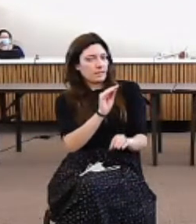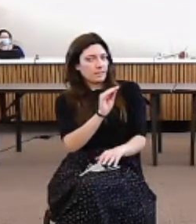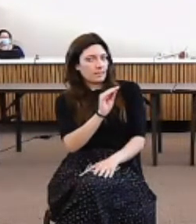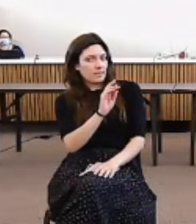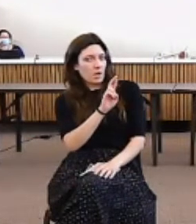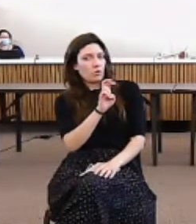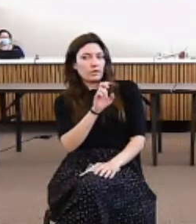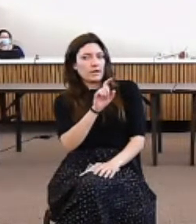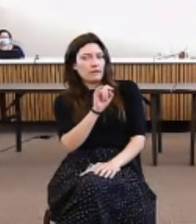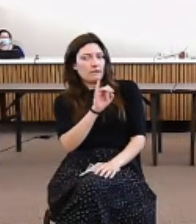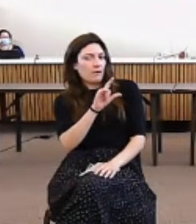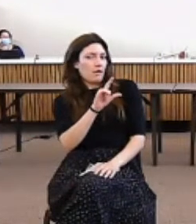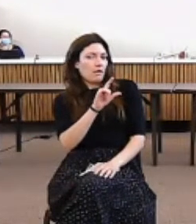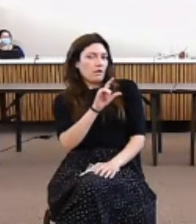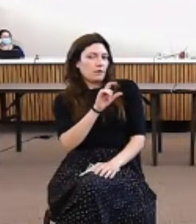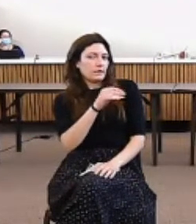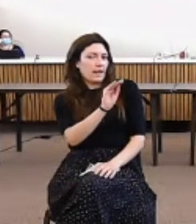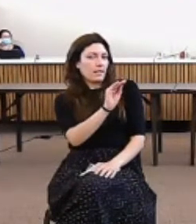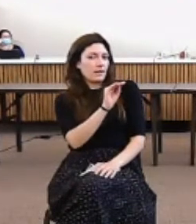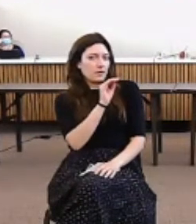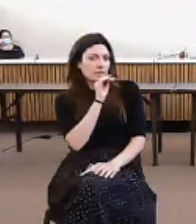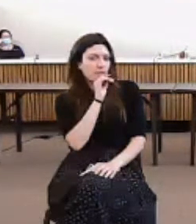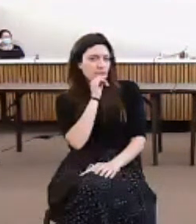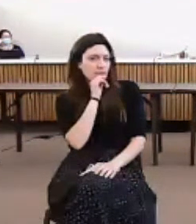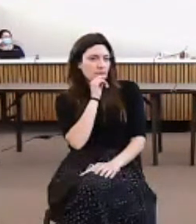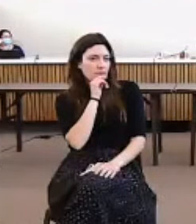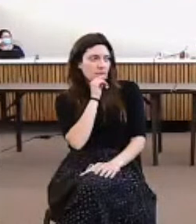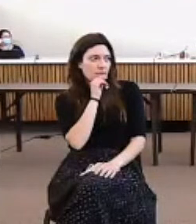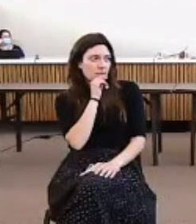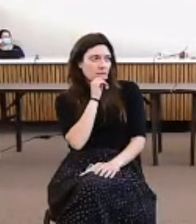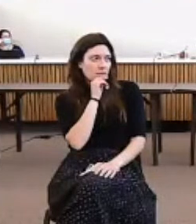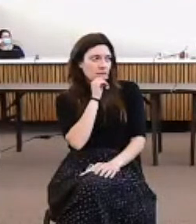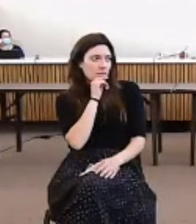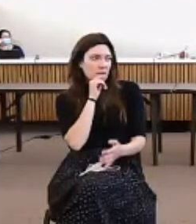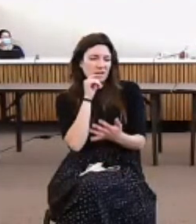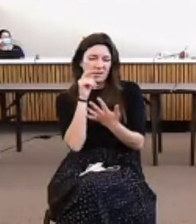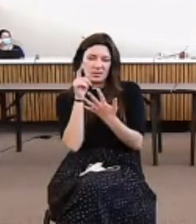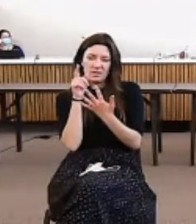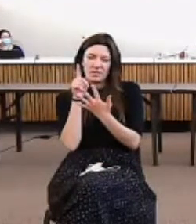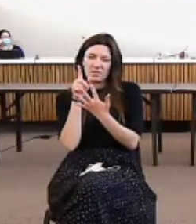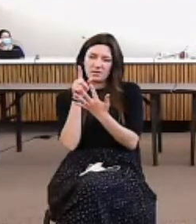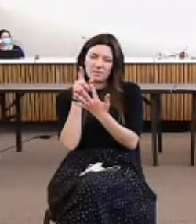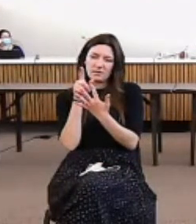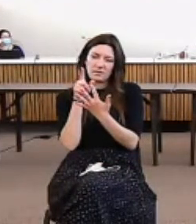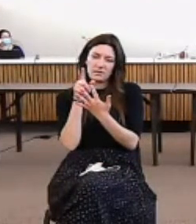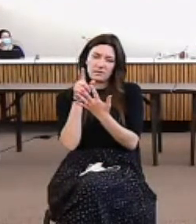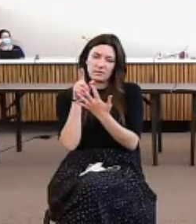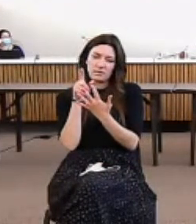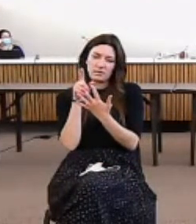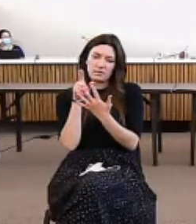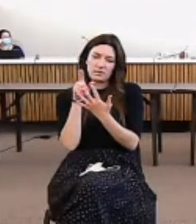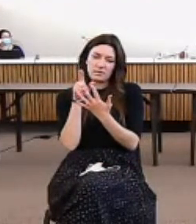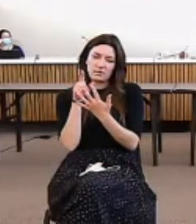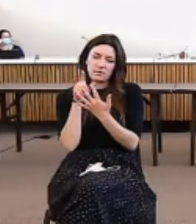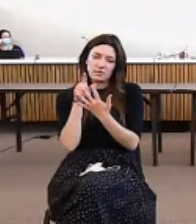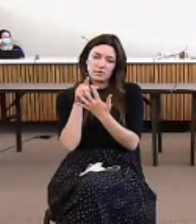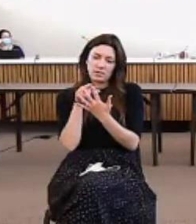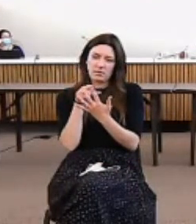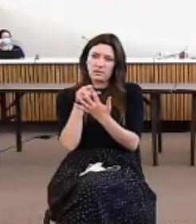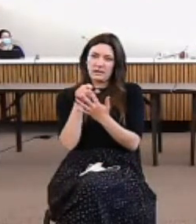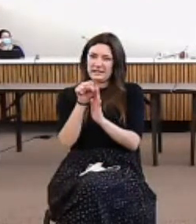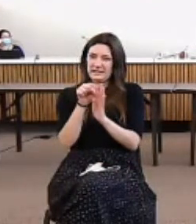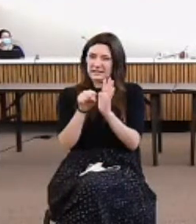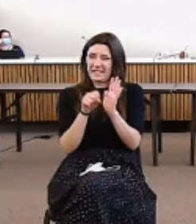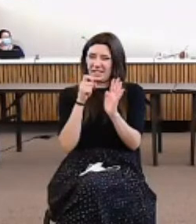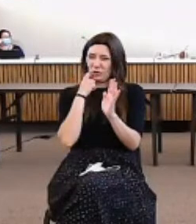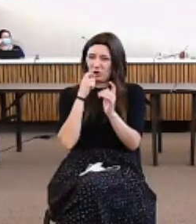Mm-hmm. Did the state just change the regulations for their alcohol license to allow off-site sales? They did. So I